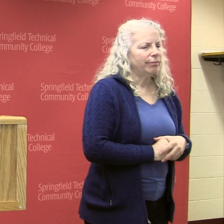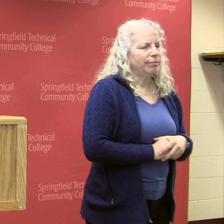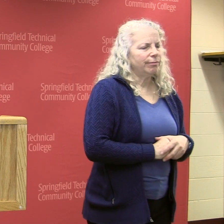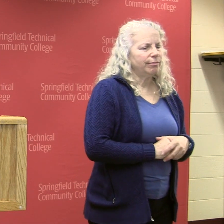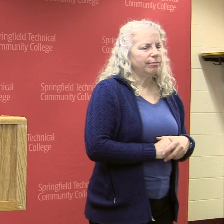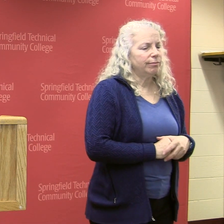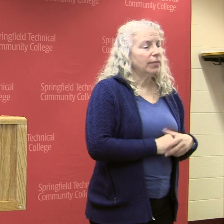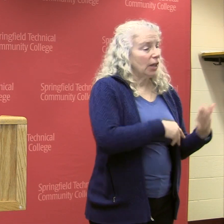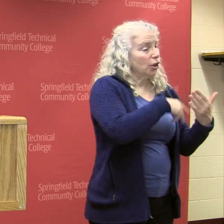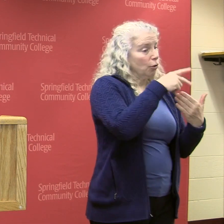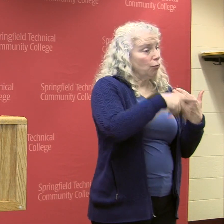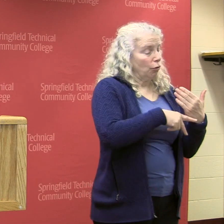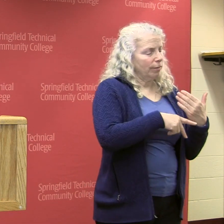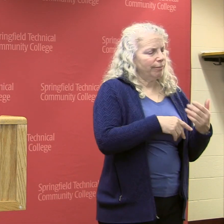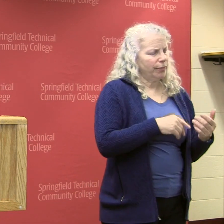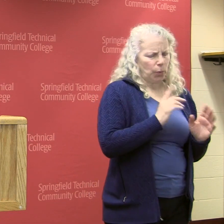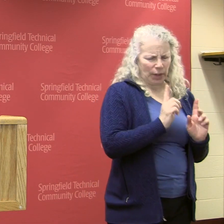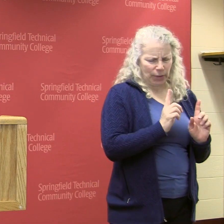At the program, there was